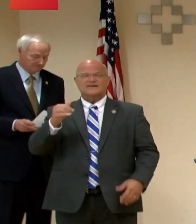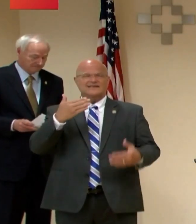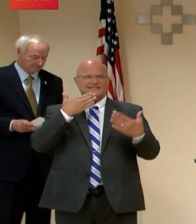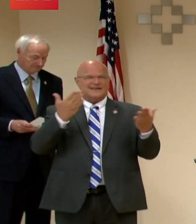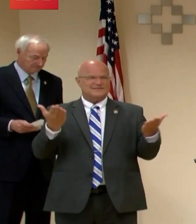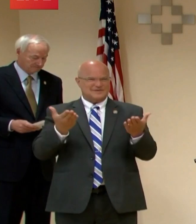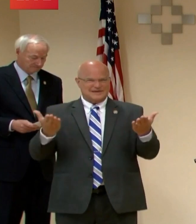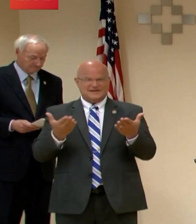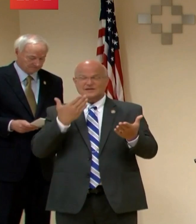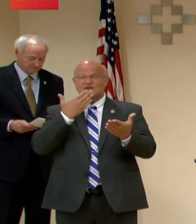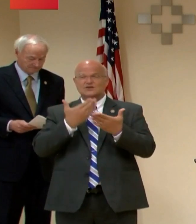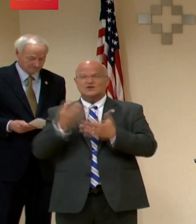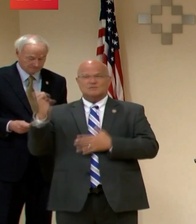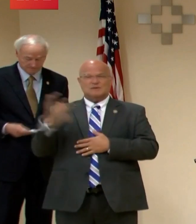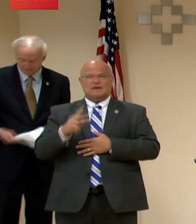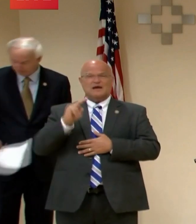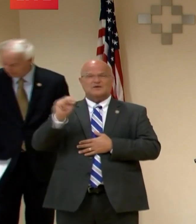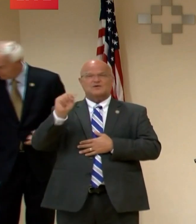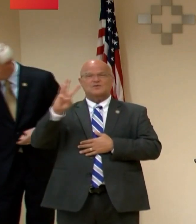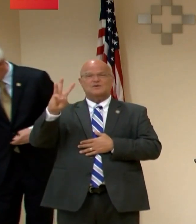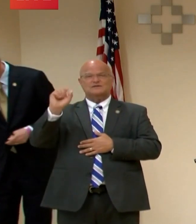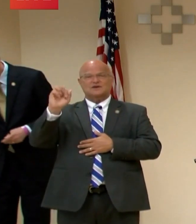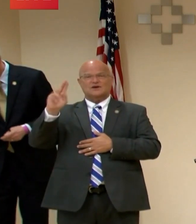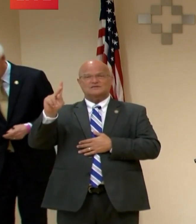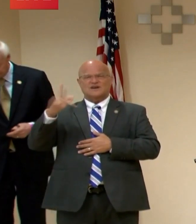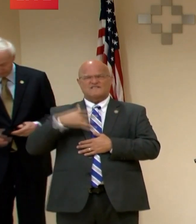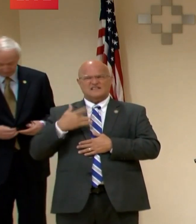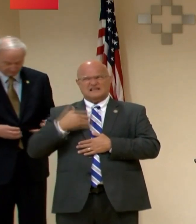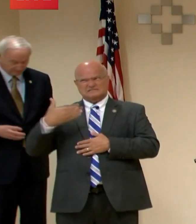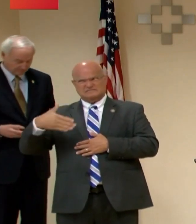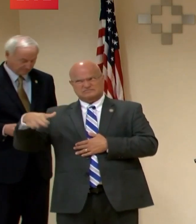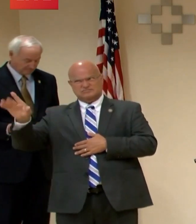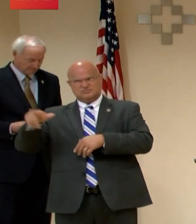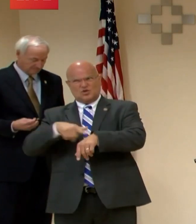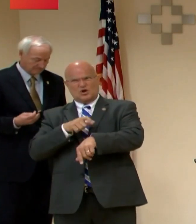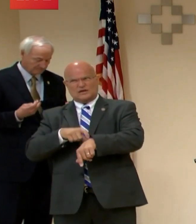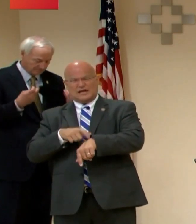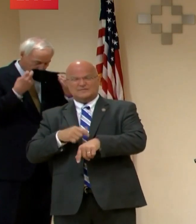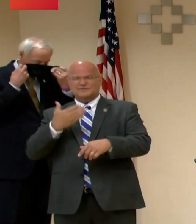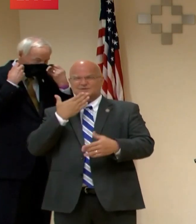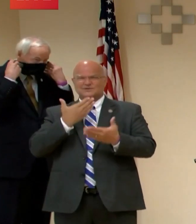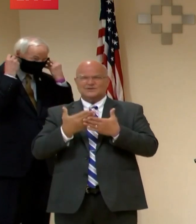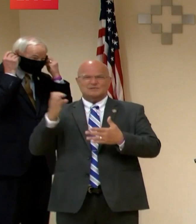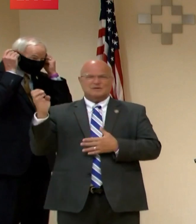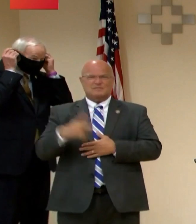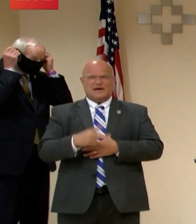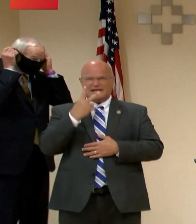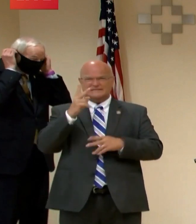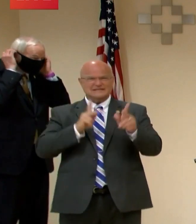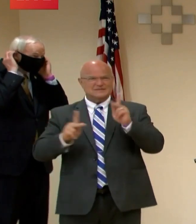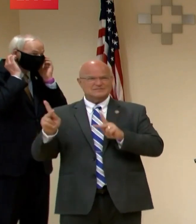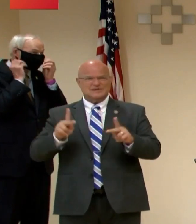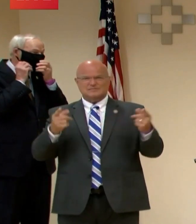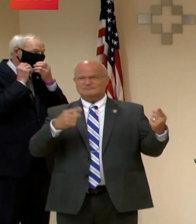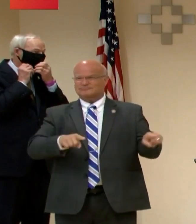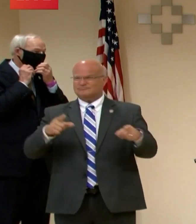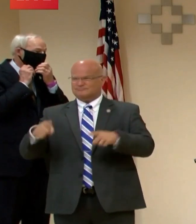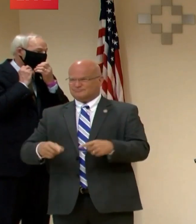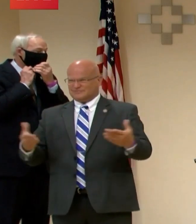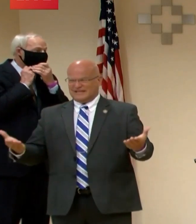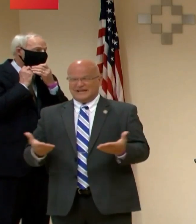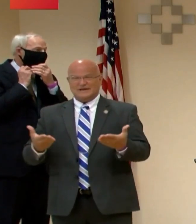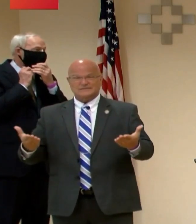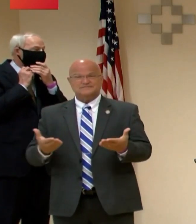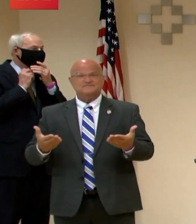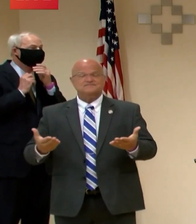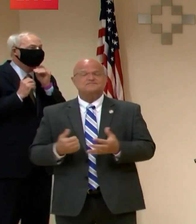us. It's good to be back in Northwest Arkansas. Feels like we've been away for too long, so it's good to get back out and see folks and see what's going on here.